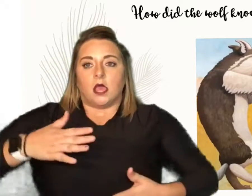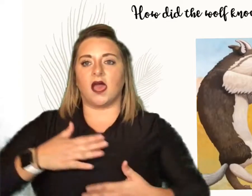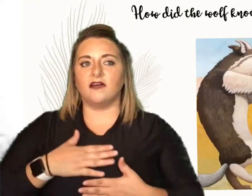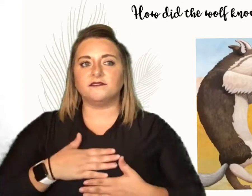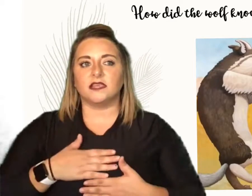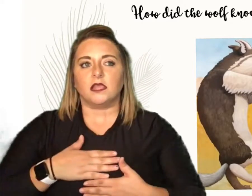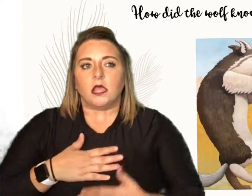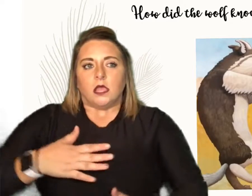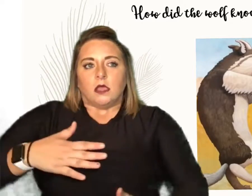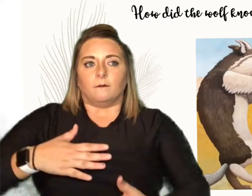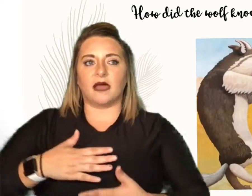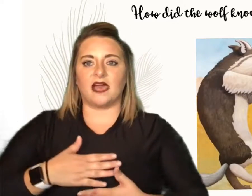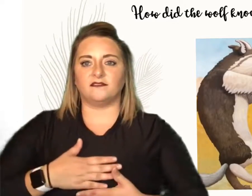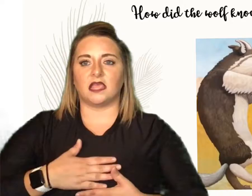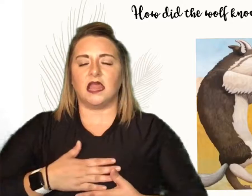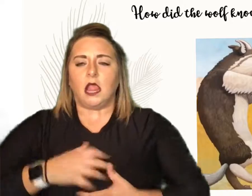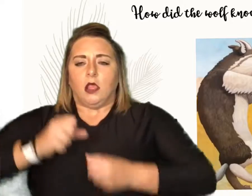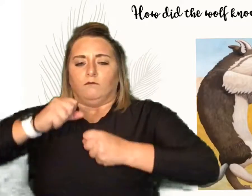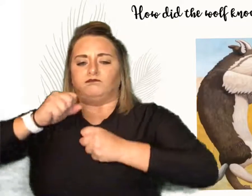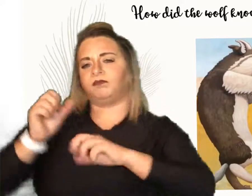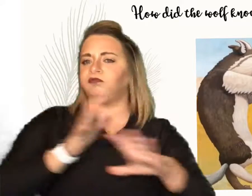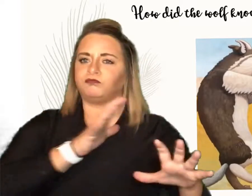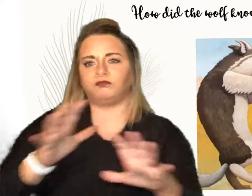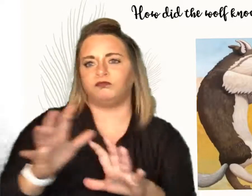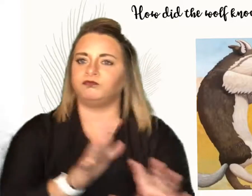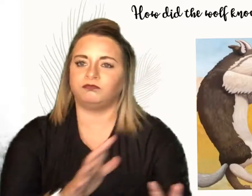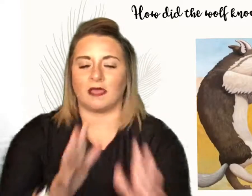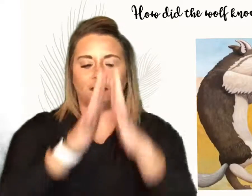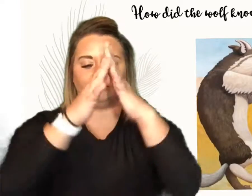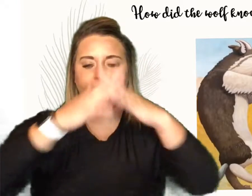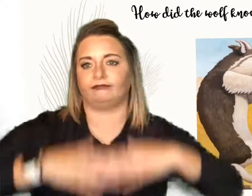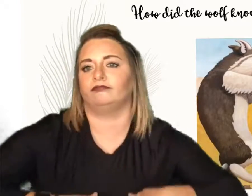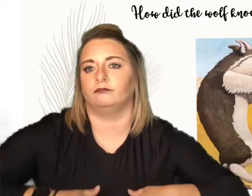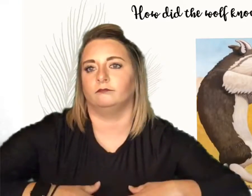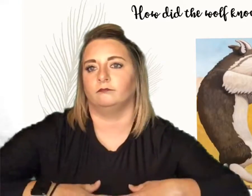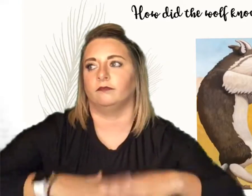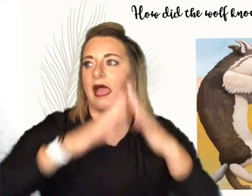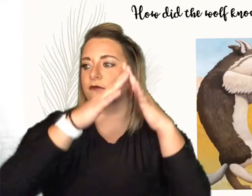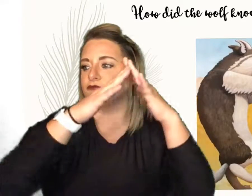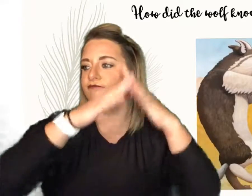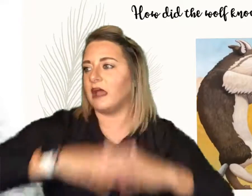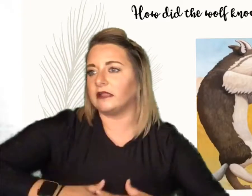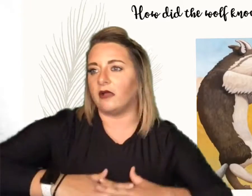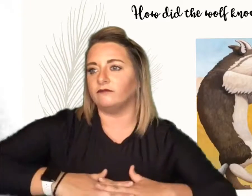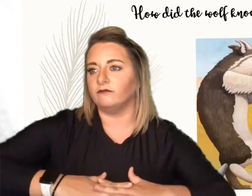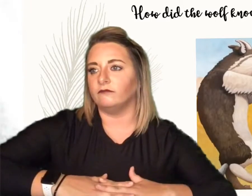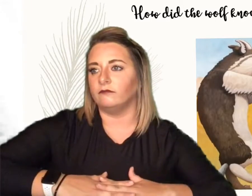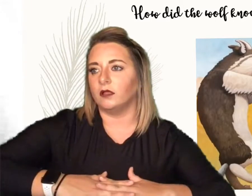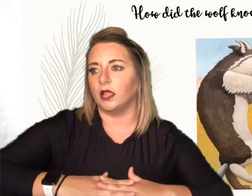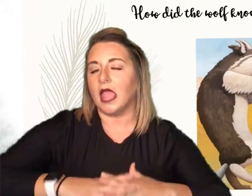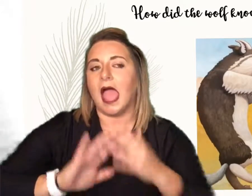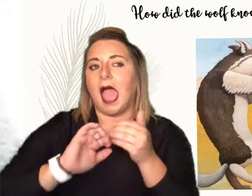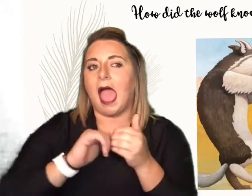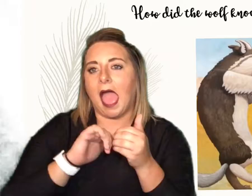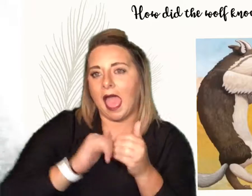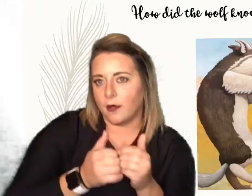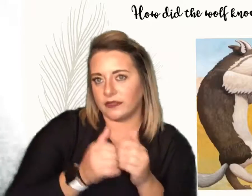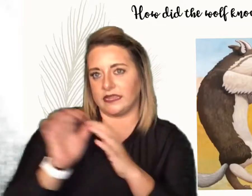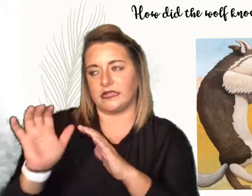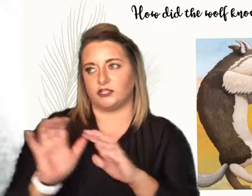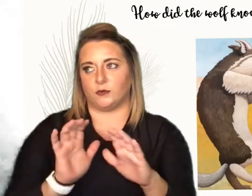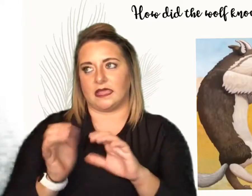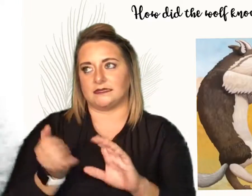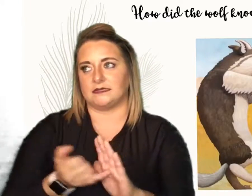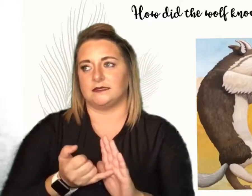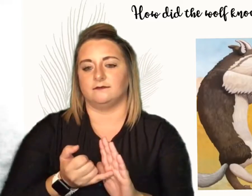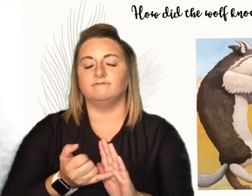He huffed, puffed, and the house fell down. How